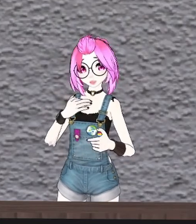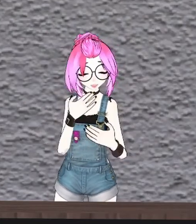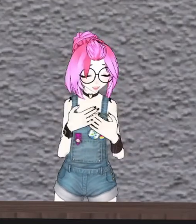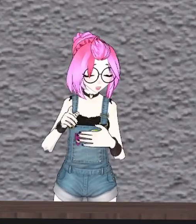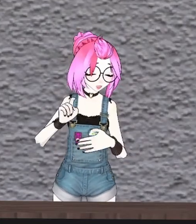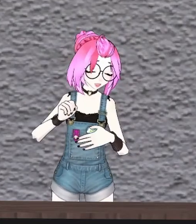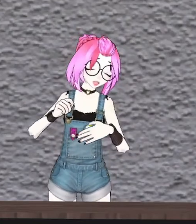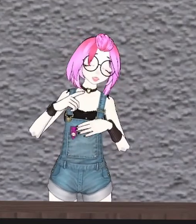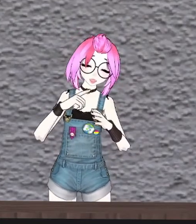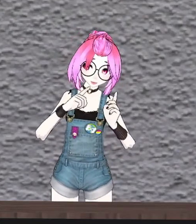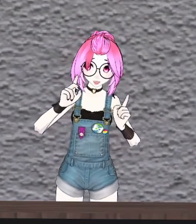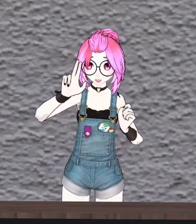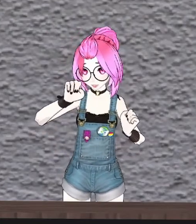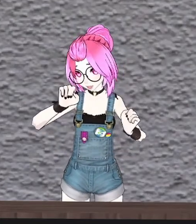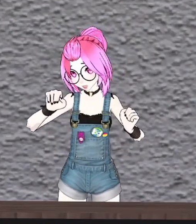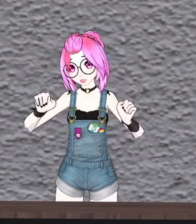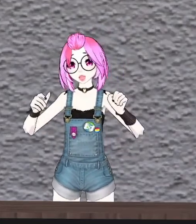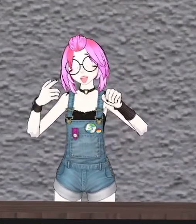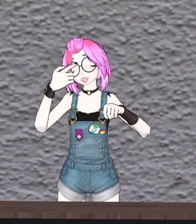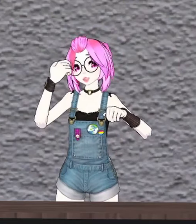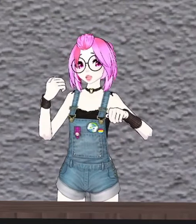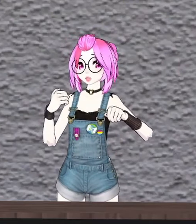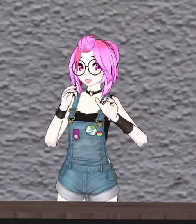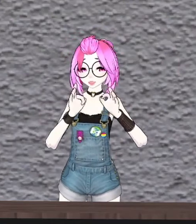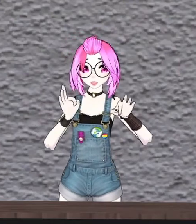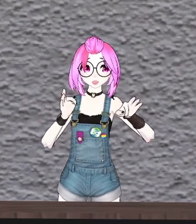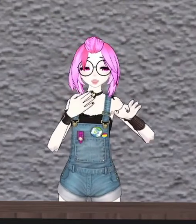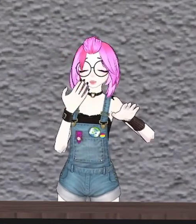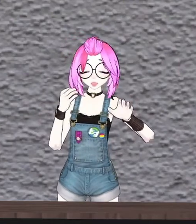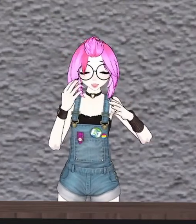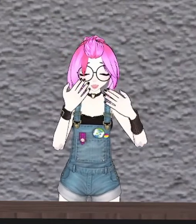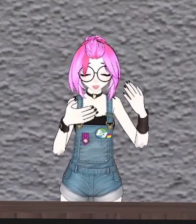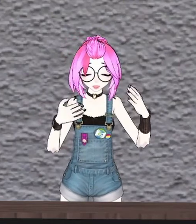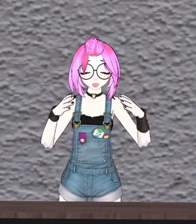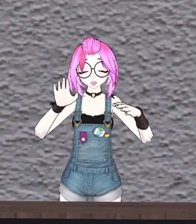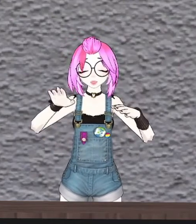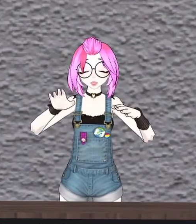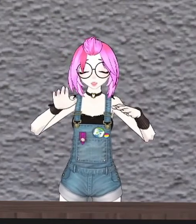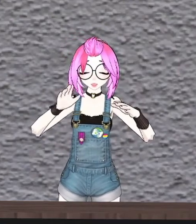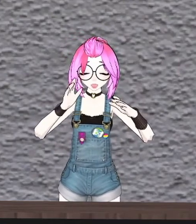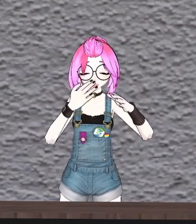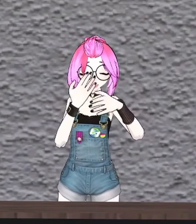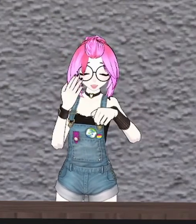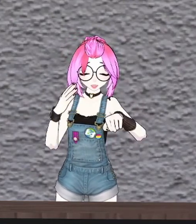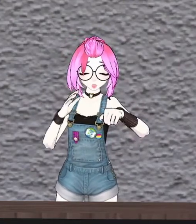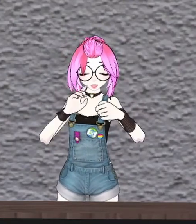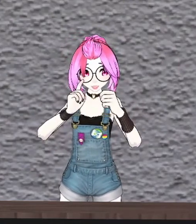That's actually a really great question. My answer is no. Because simply put, even if you did have VR, your skills would not